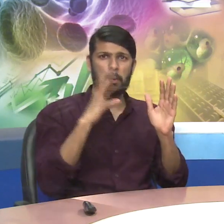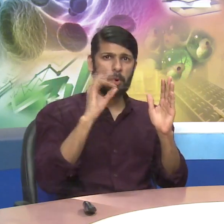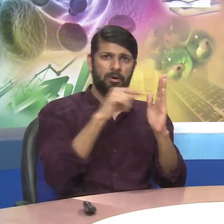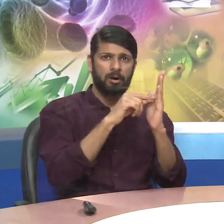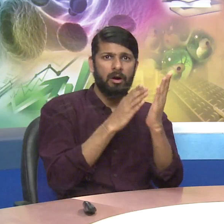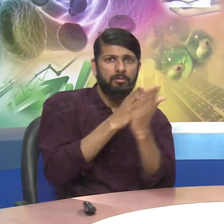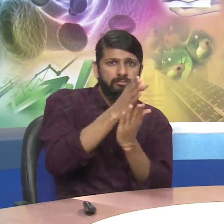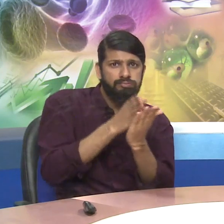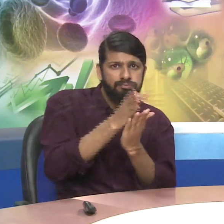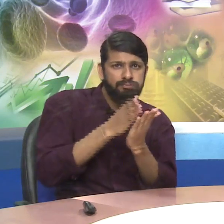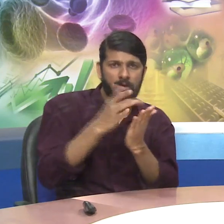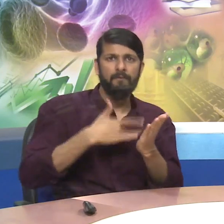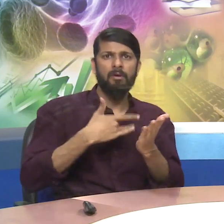The preamble